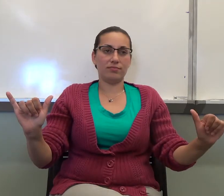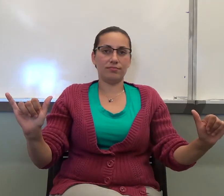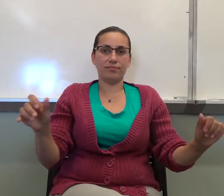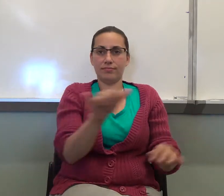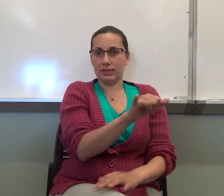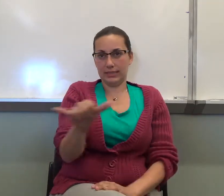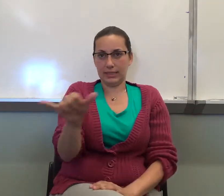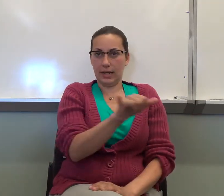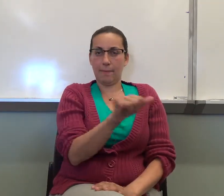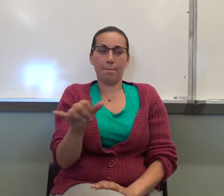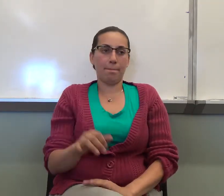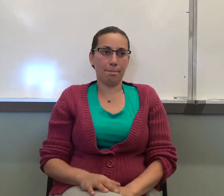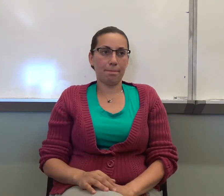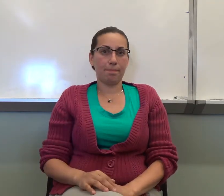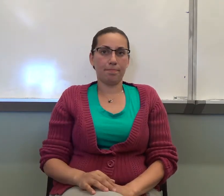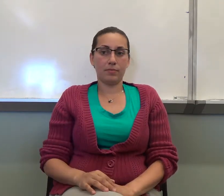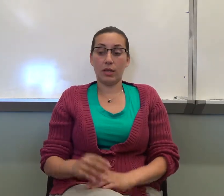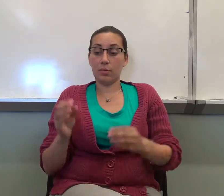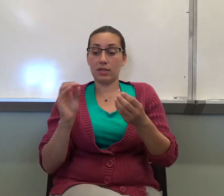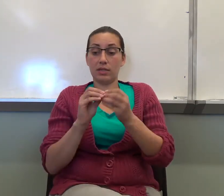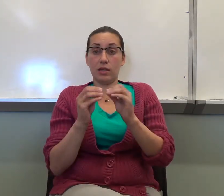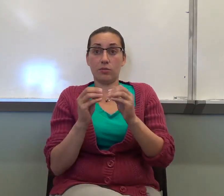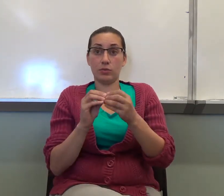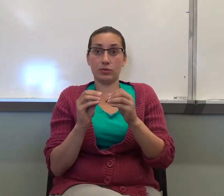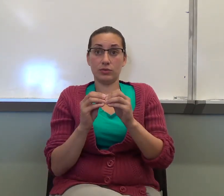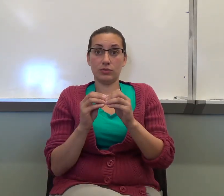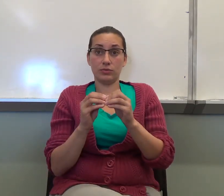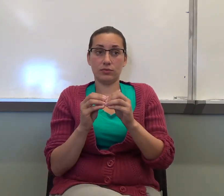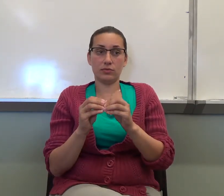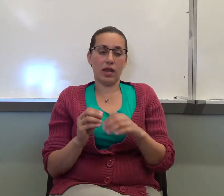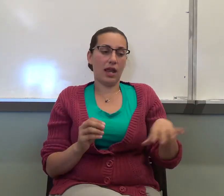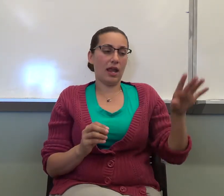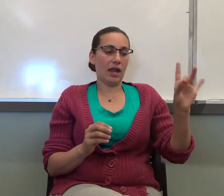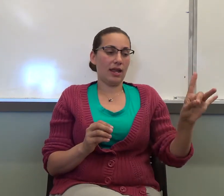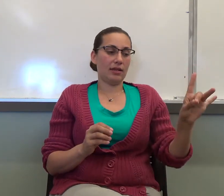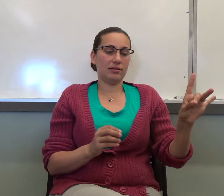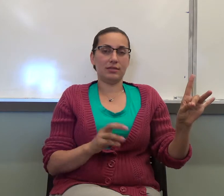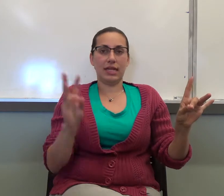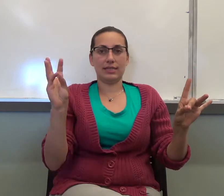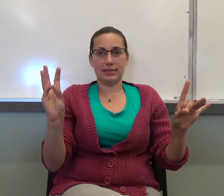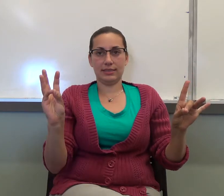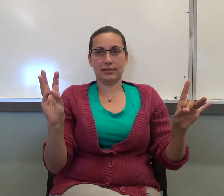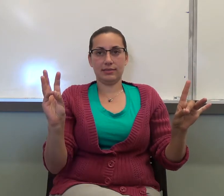leftovers. The leftover would be 8 plus 6. So there it is, 14y.